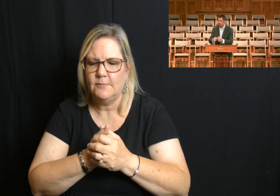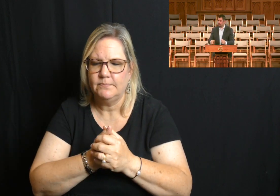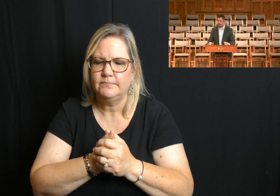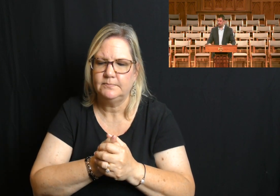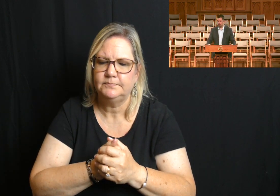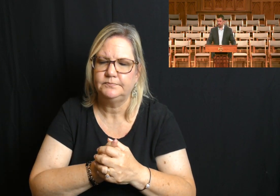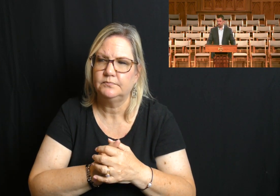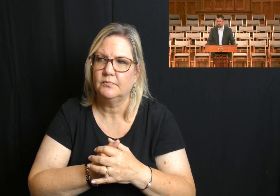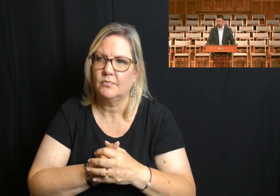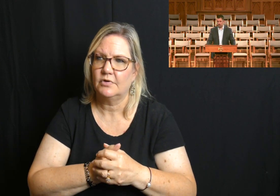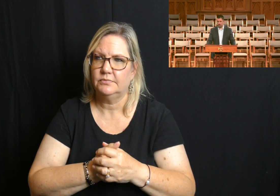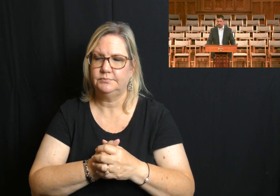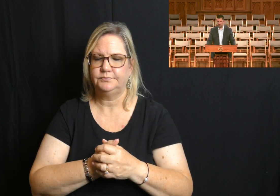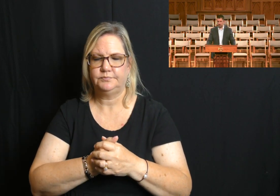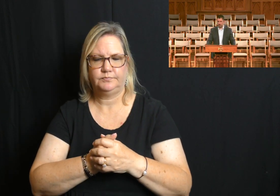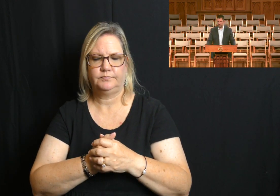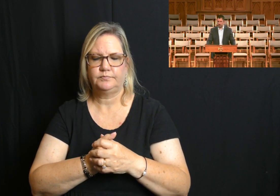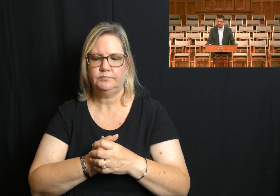God.